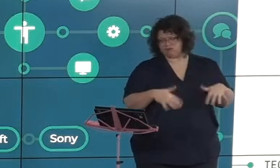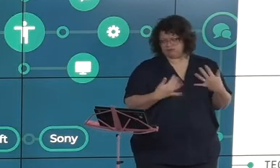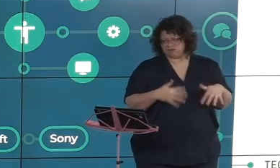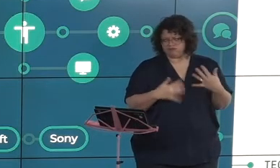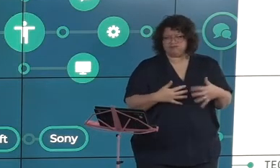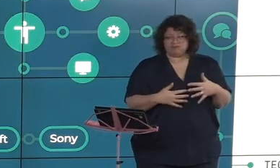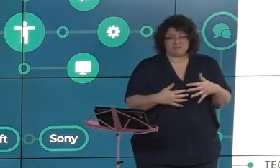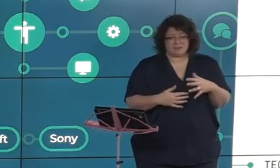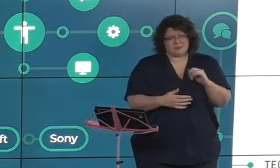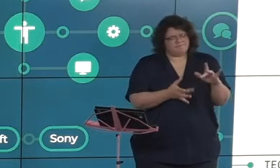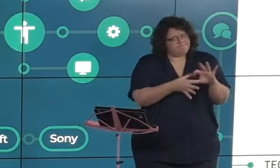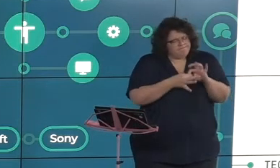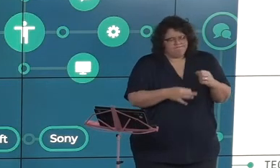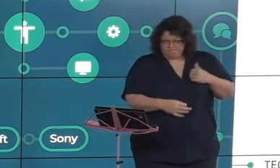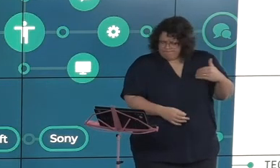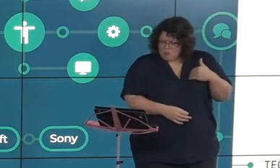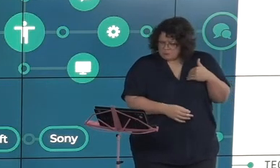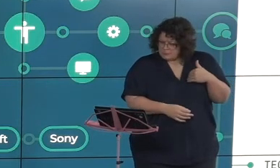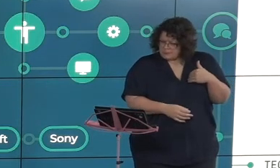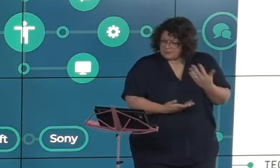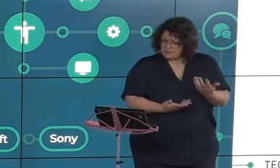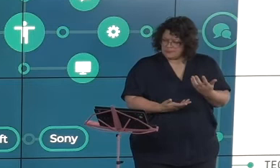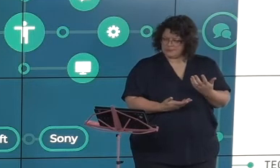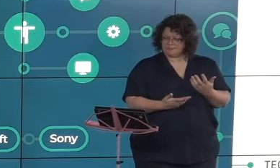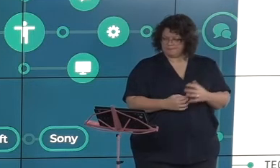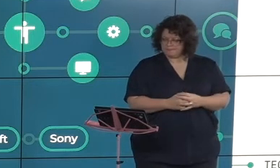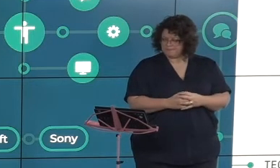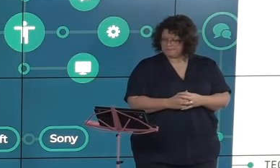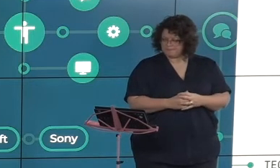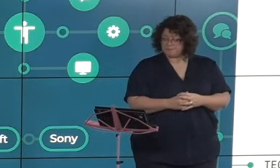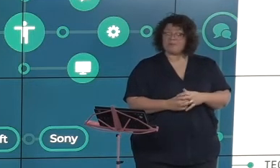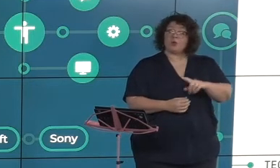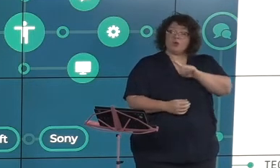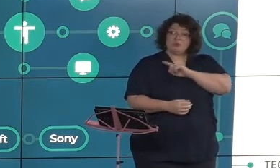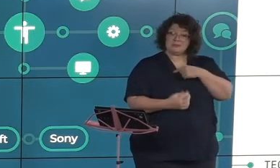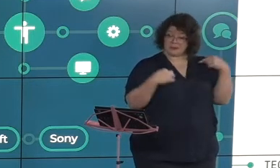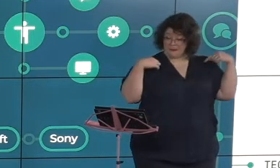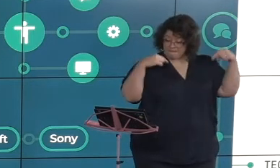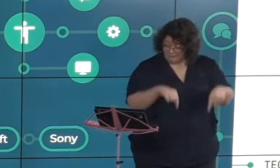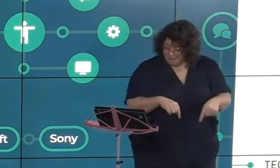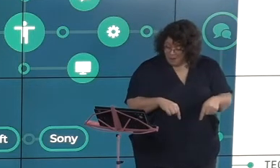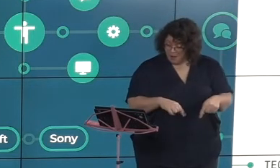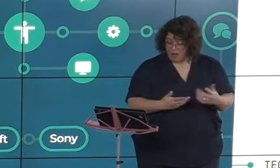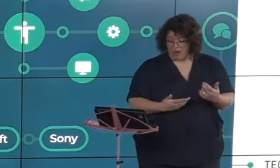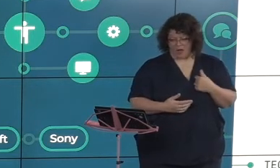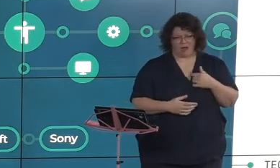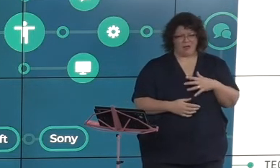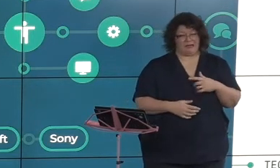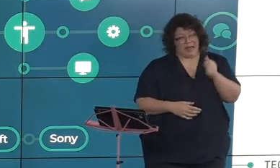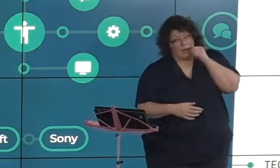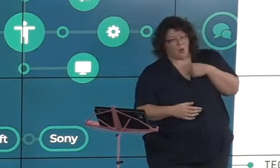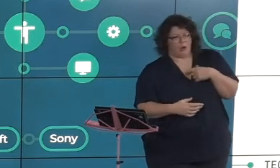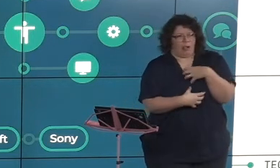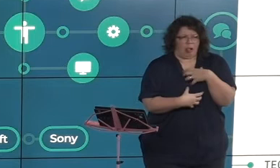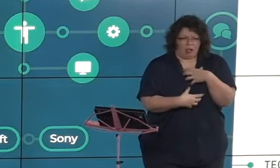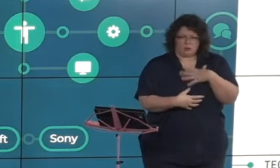And partly the reason I'm also here, despite my fear of making a fool of myself, is because actually fear is a lot